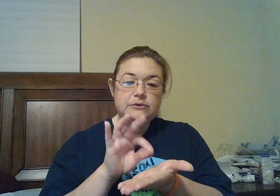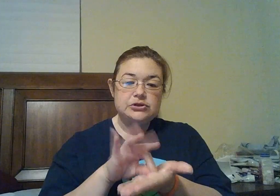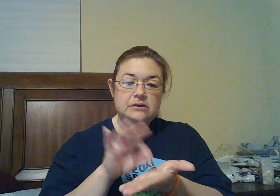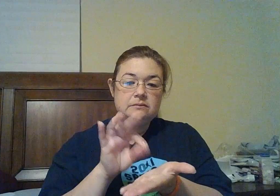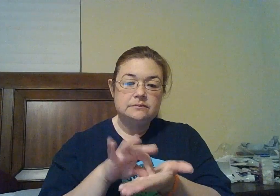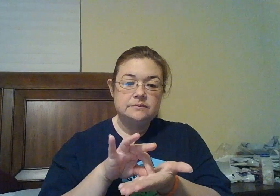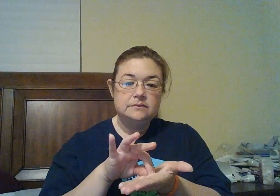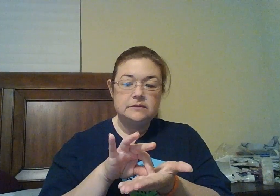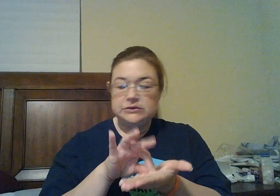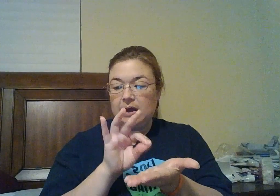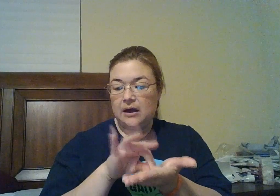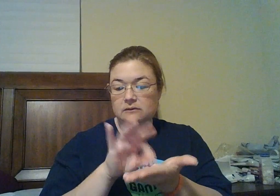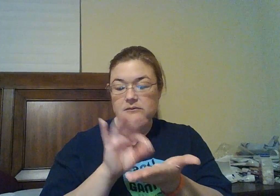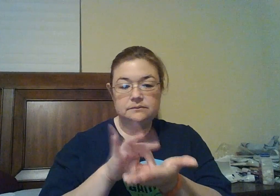motion to count.